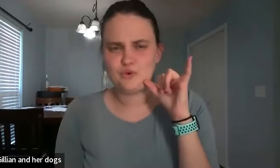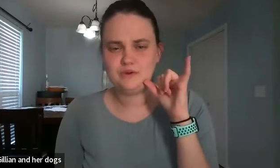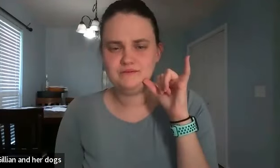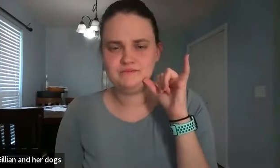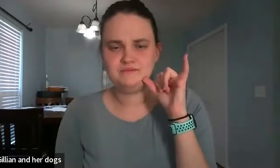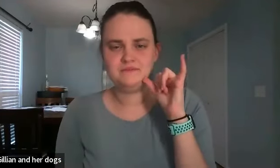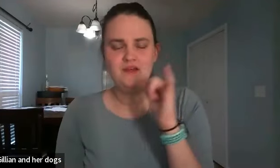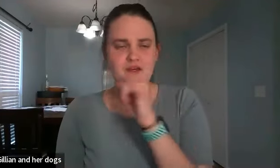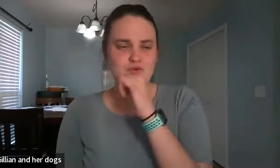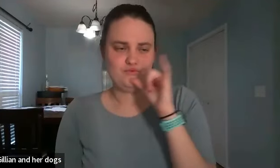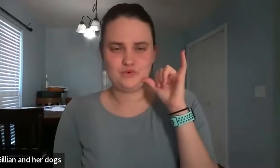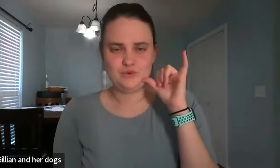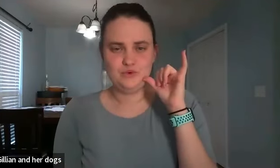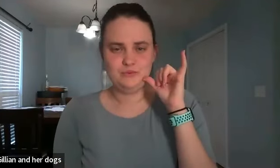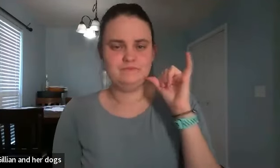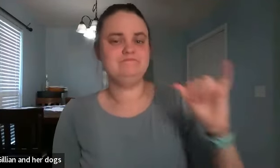rude, rude.